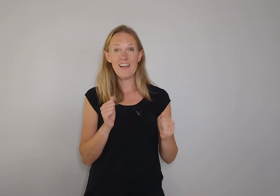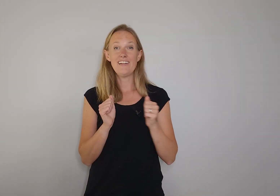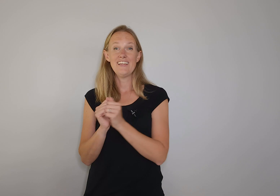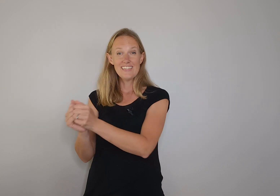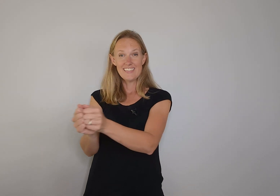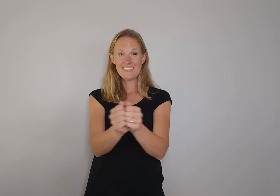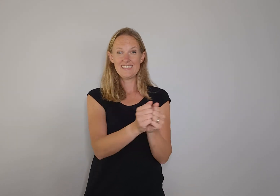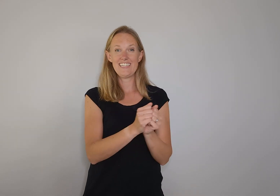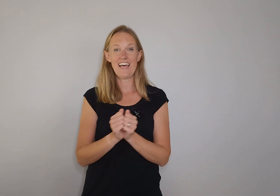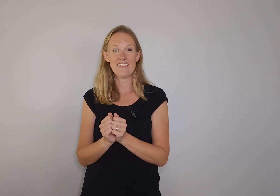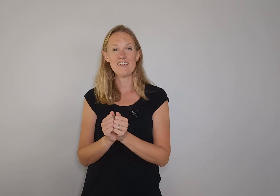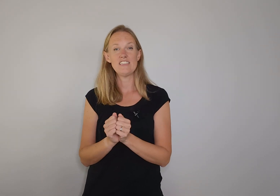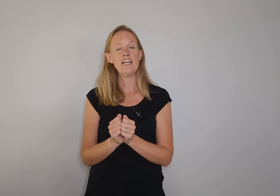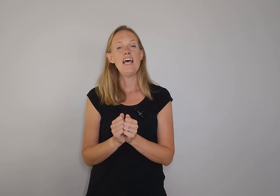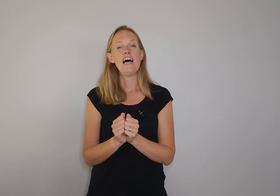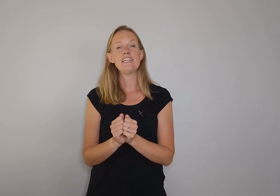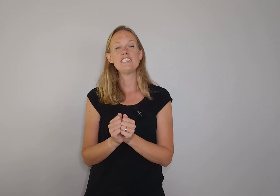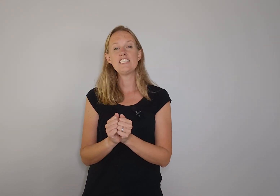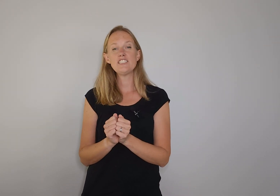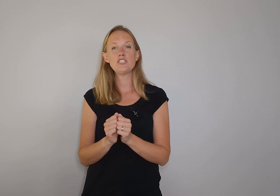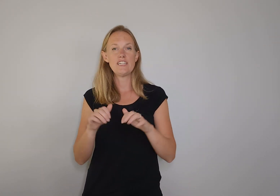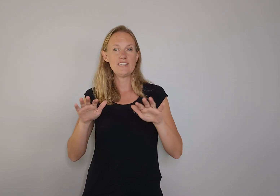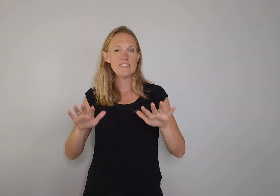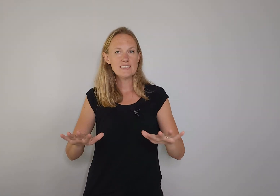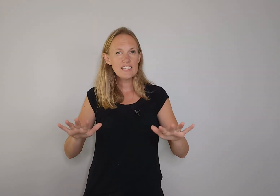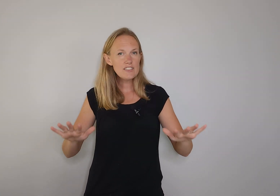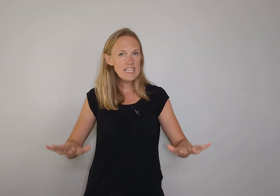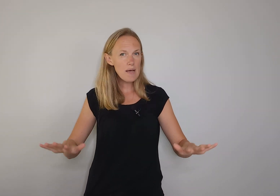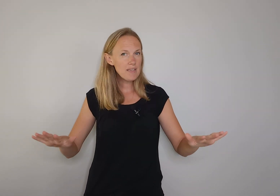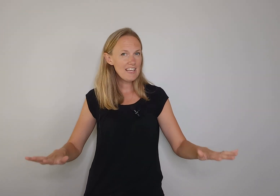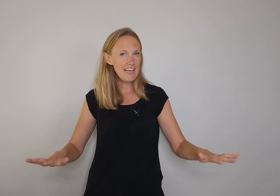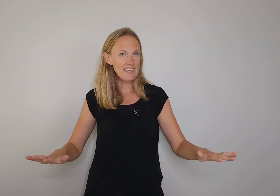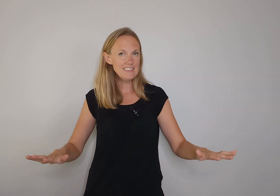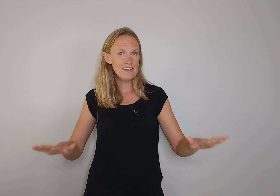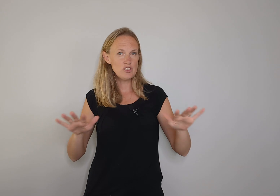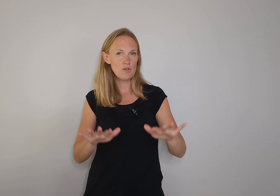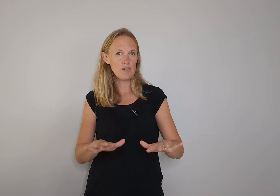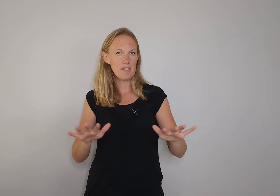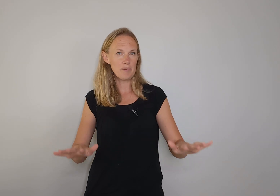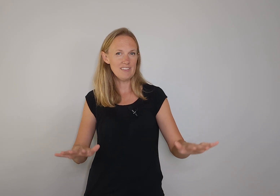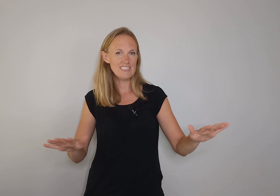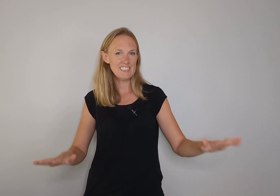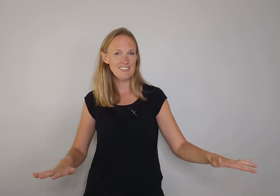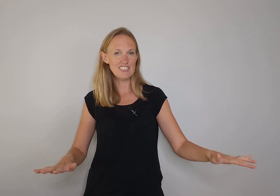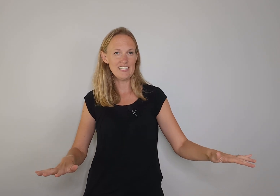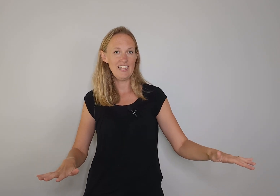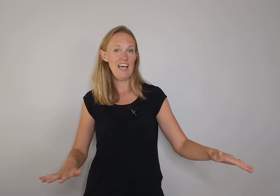blood together. And then children. It's like you're tapping the heads of shorter people. Children